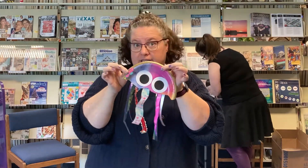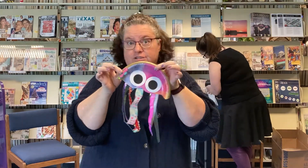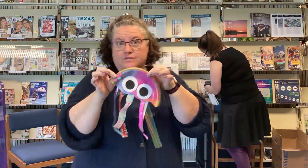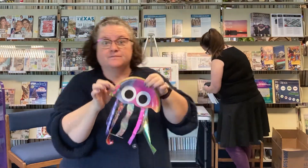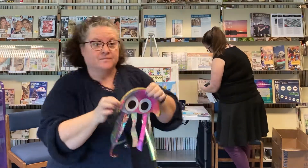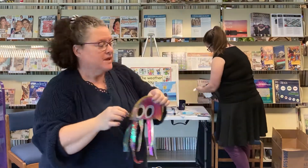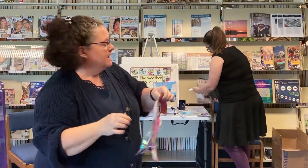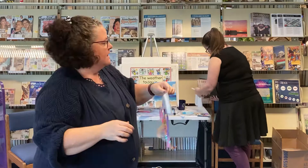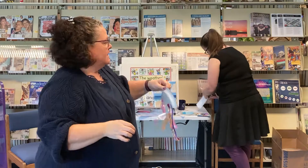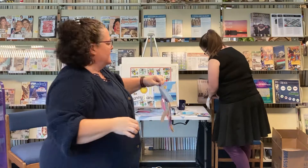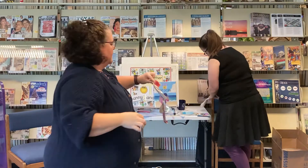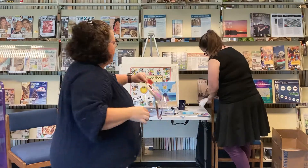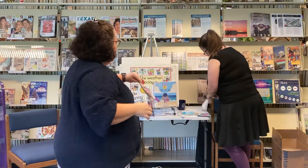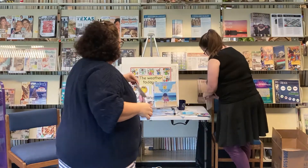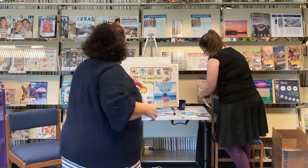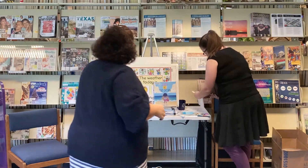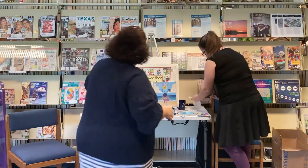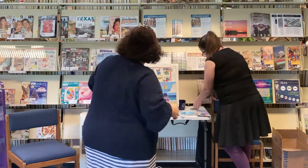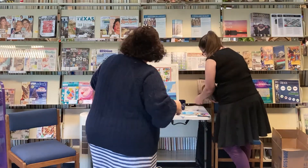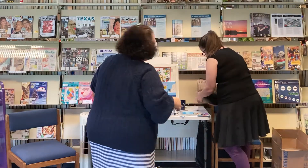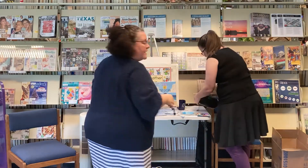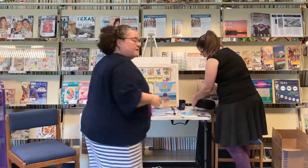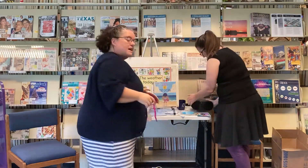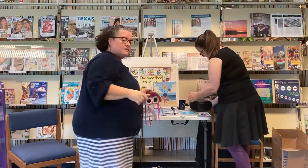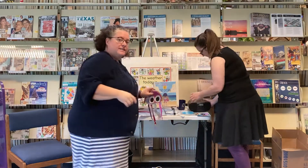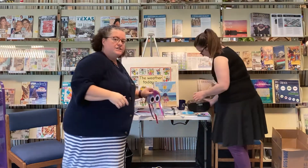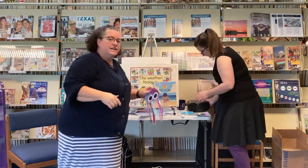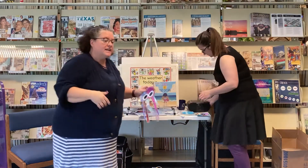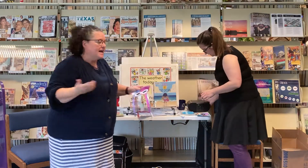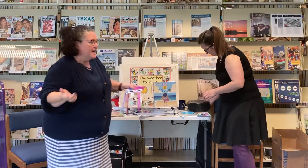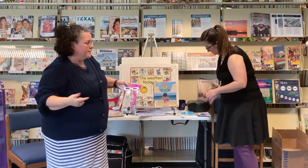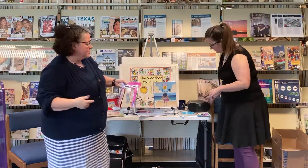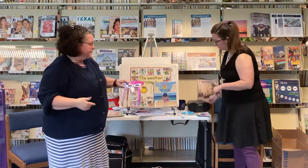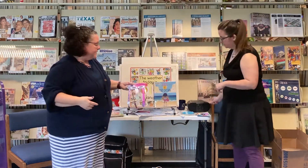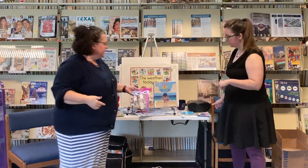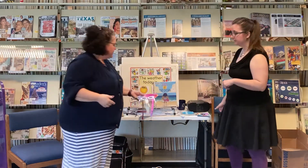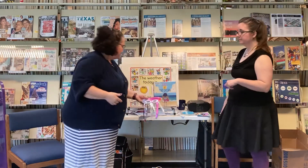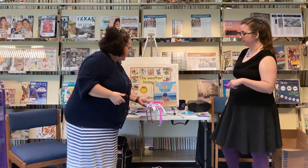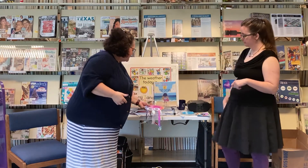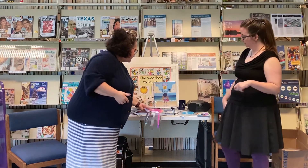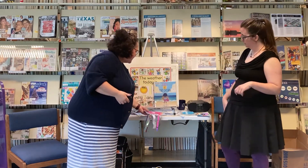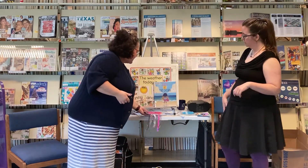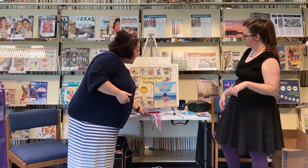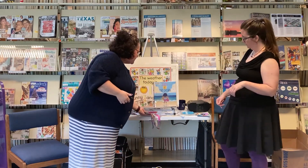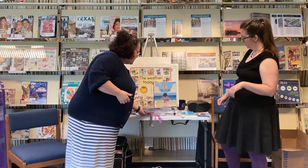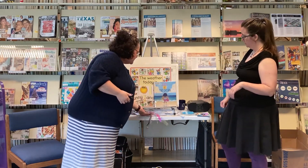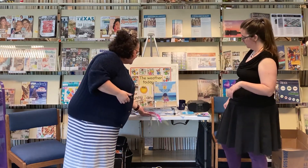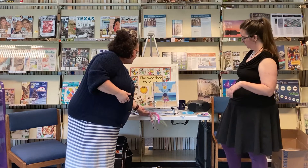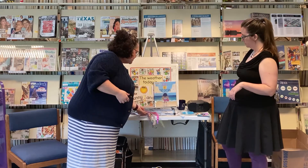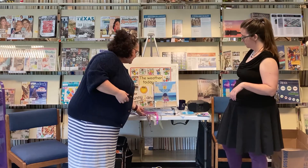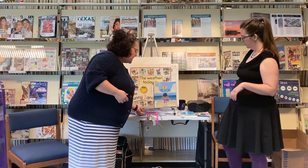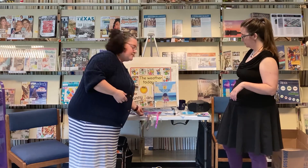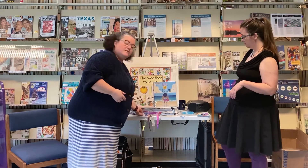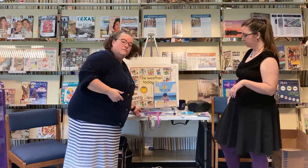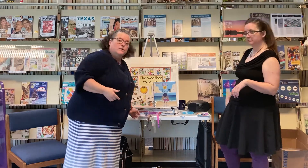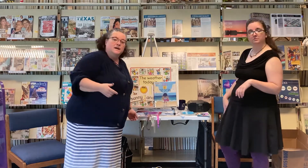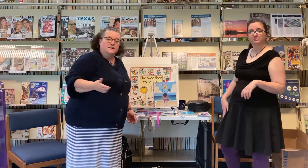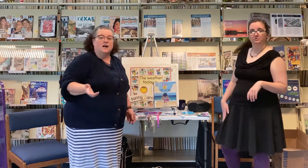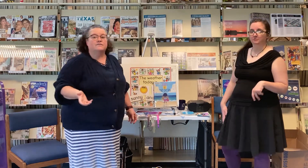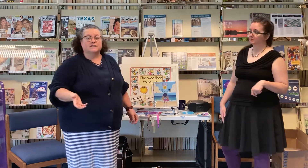jellyfish. And then we also have the coloring sheet, and there's plenty of books here to check out on the ocean life. Nonfiction,